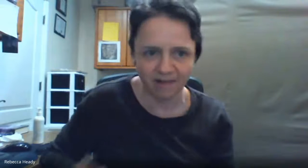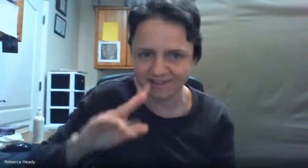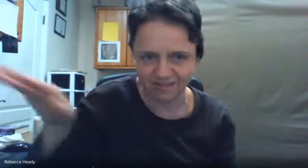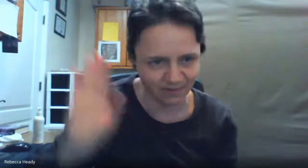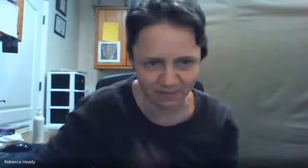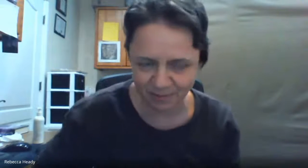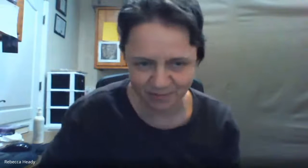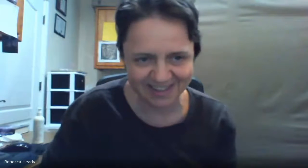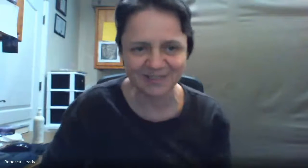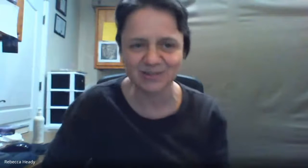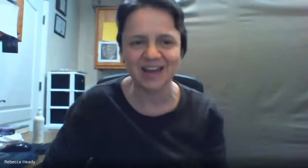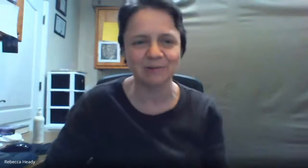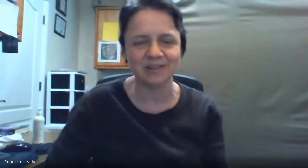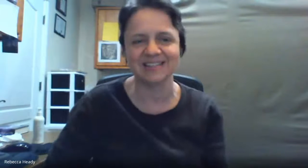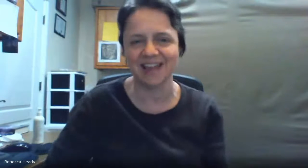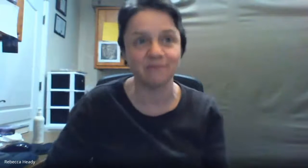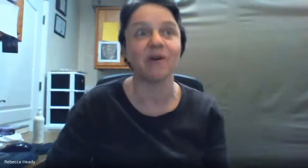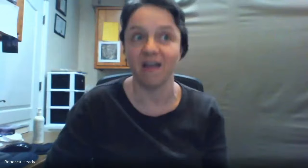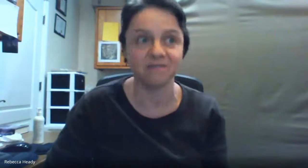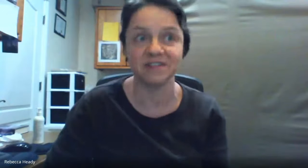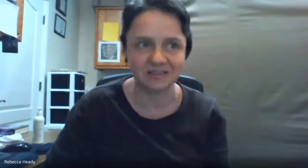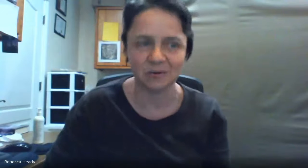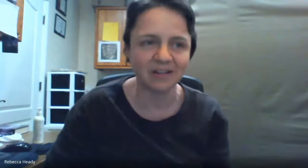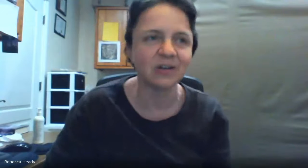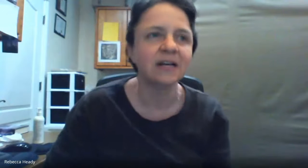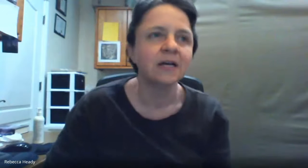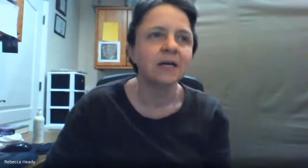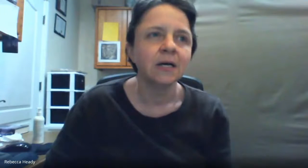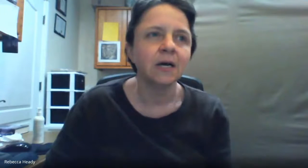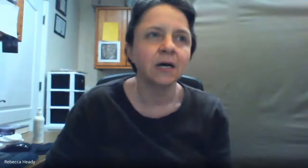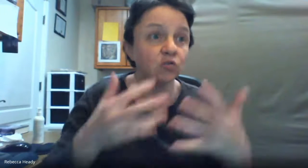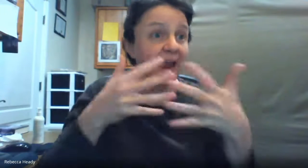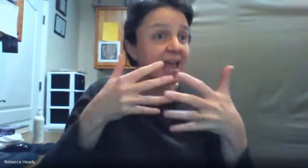blah. They just finger spell them. Like there's not really a sign for every single color. Gray,